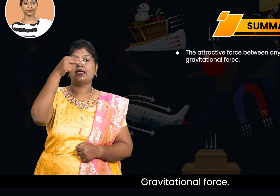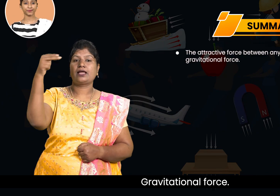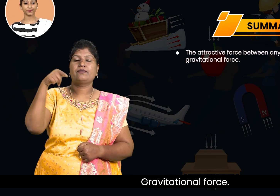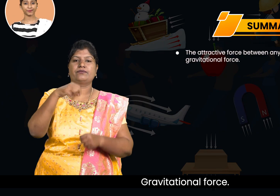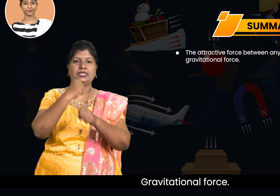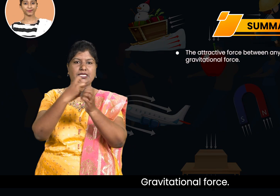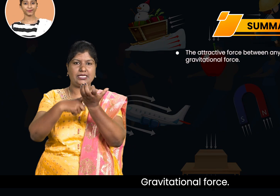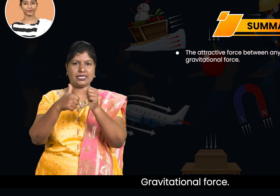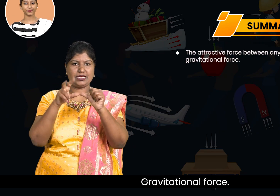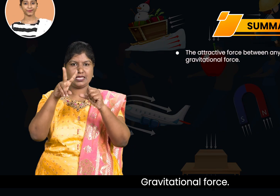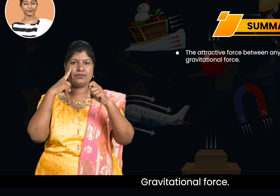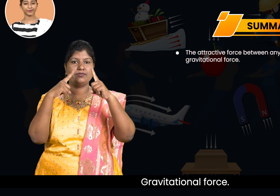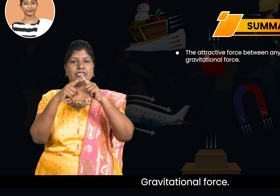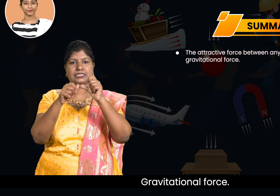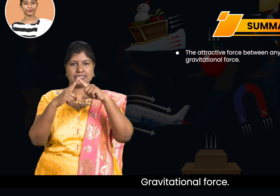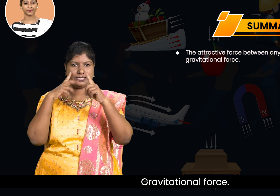force.